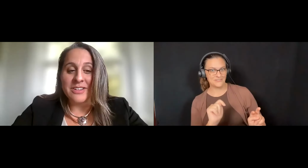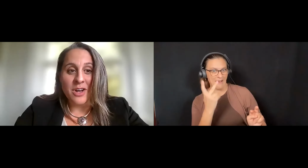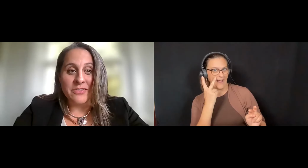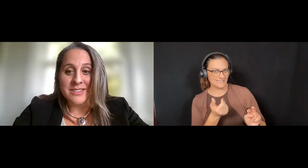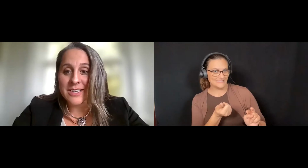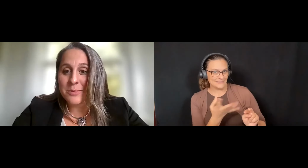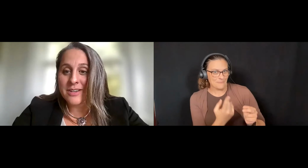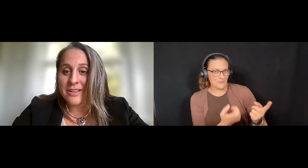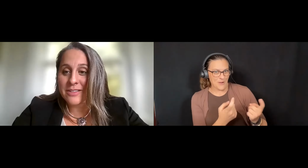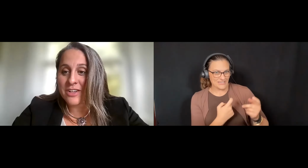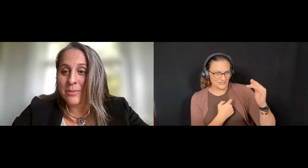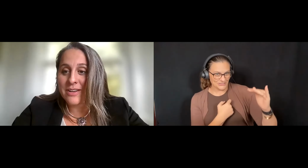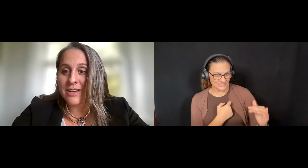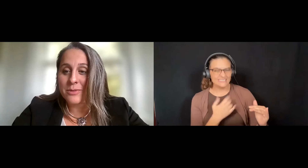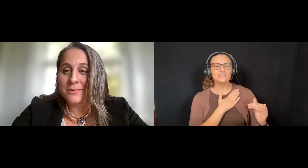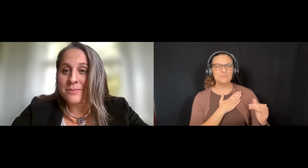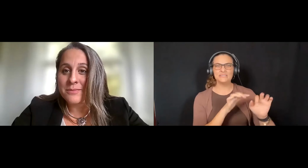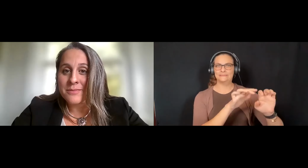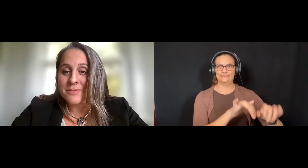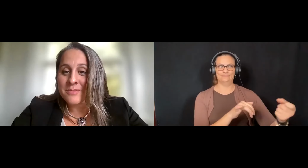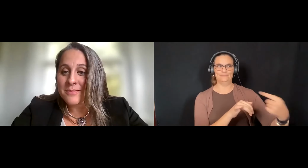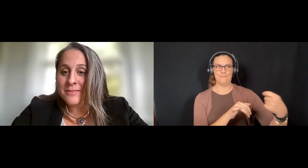I'll read these off as they come in. They're typing them out.